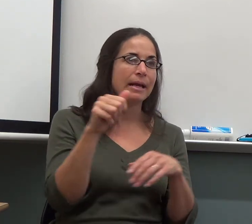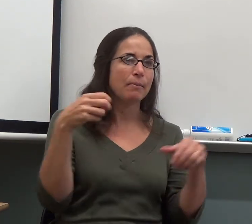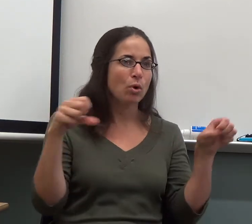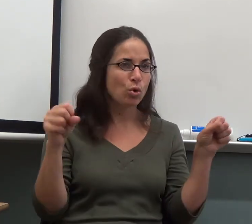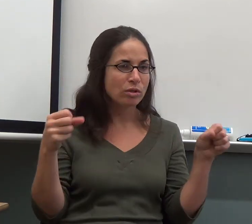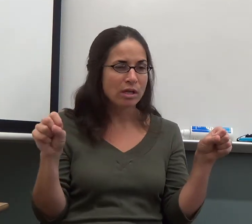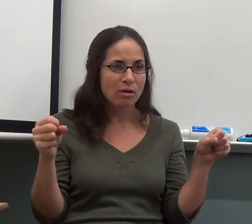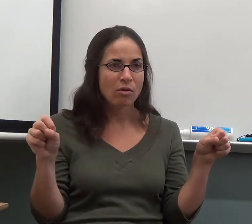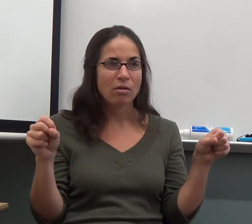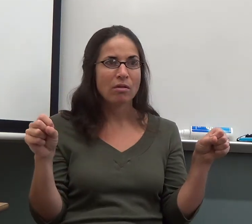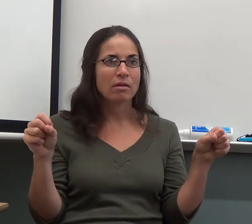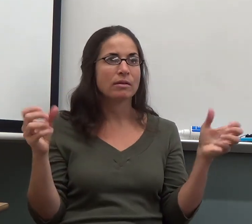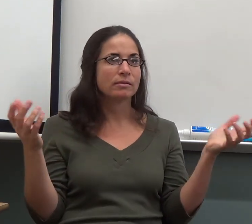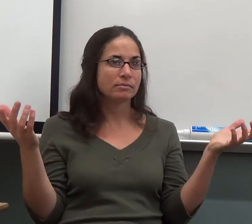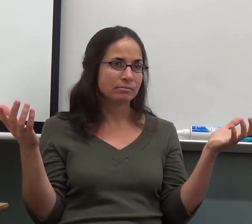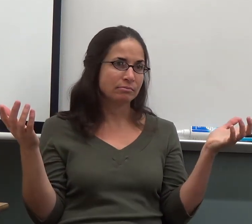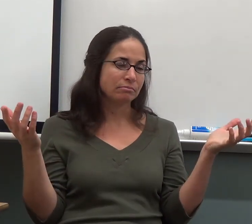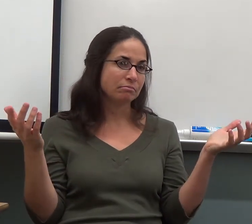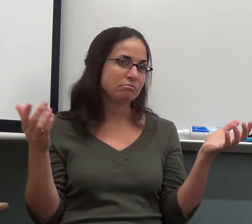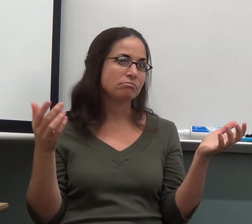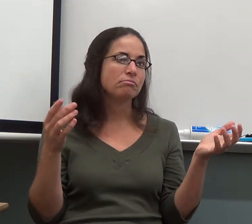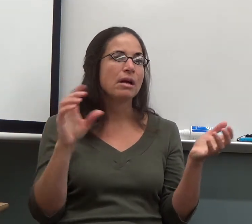Whew. Okay, let's use that as an example.